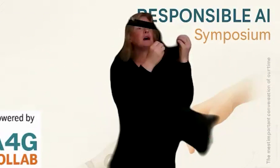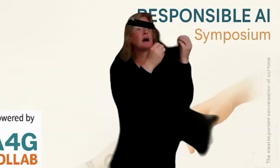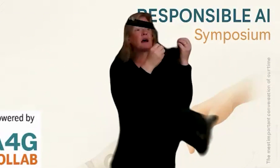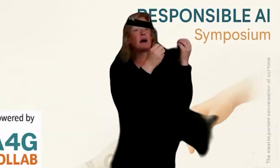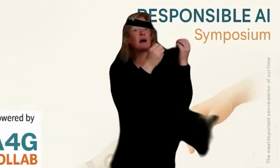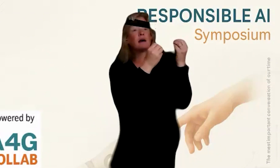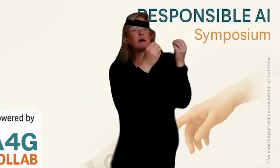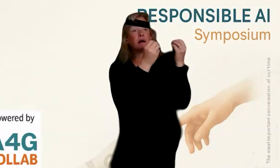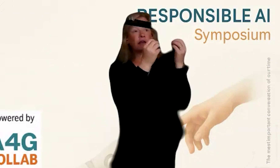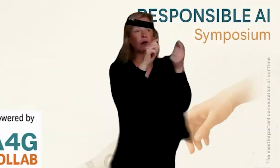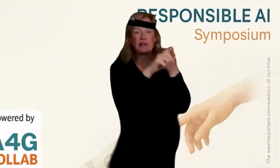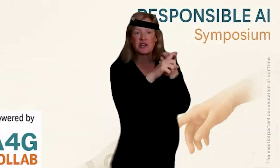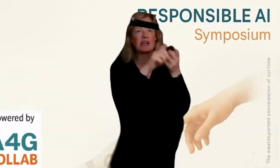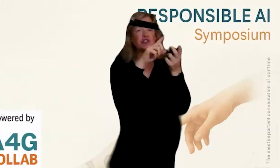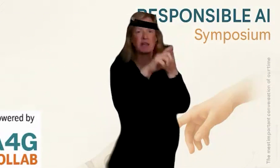both